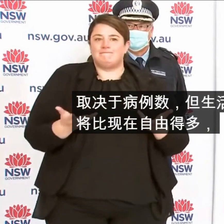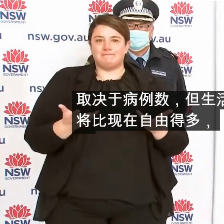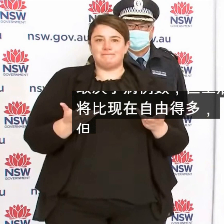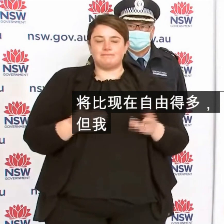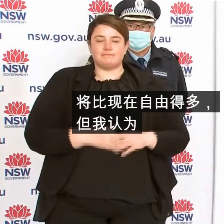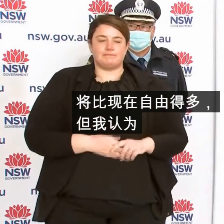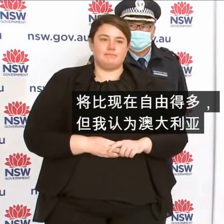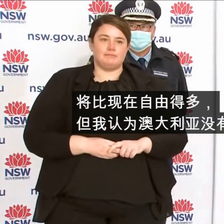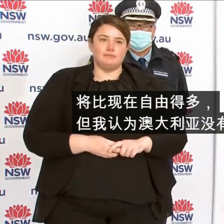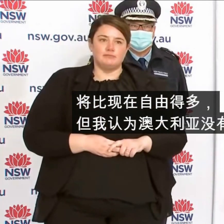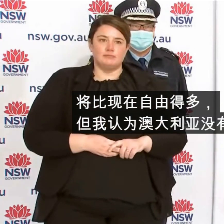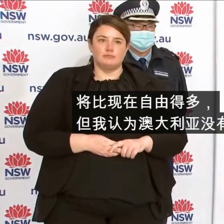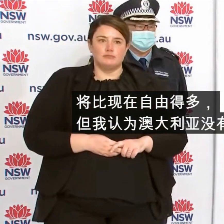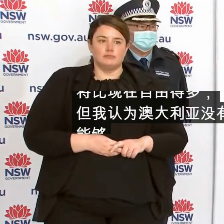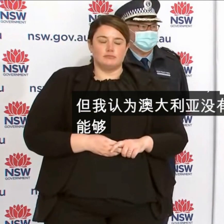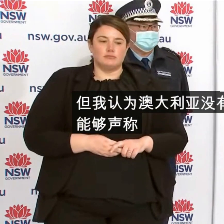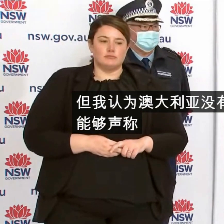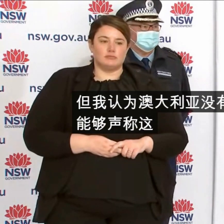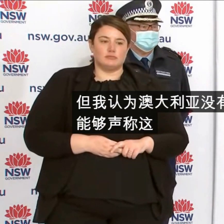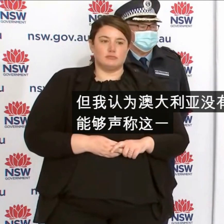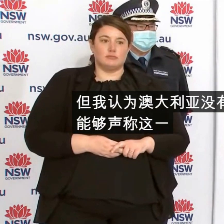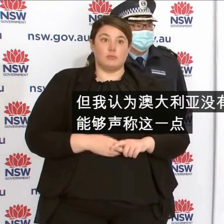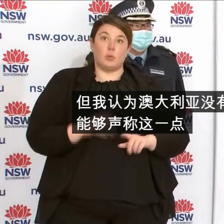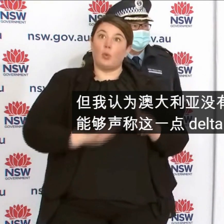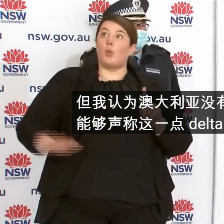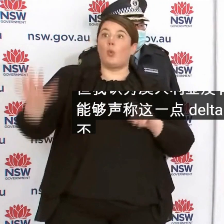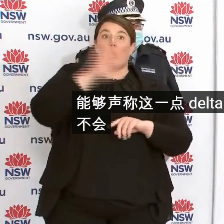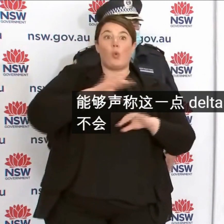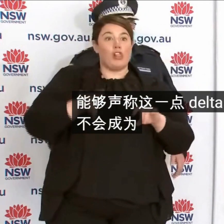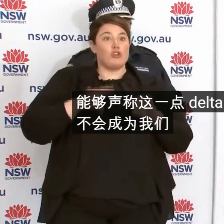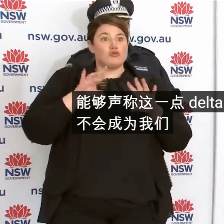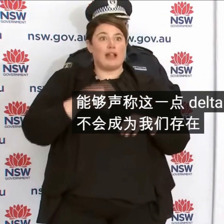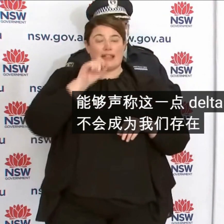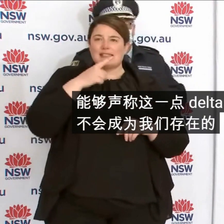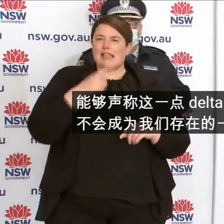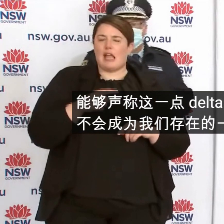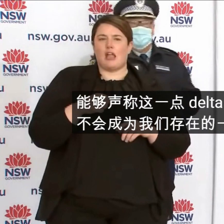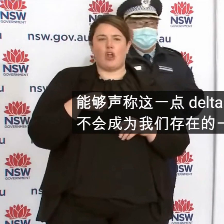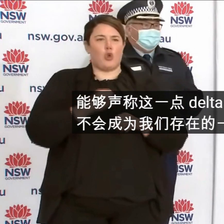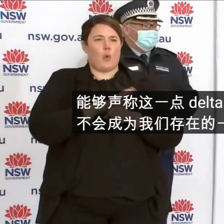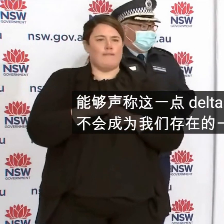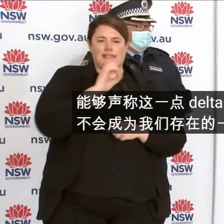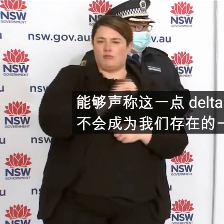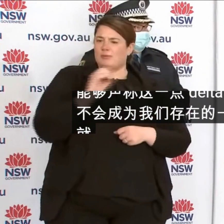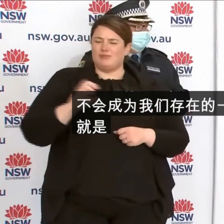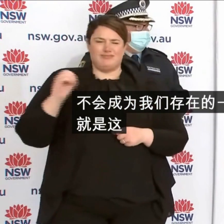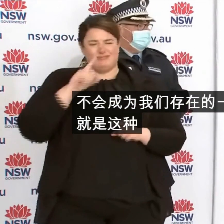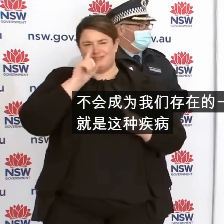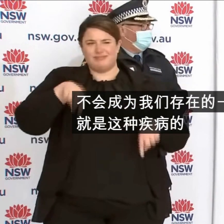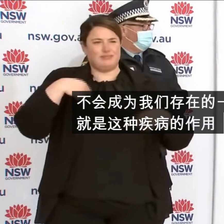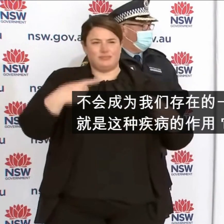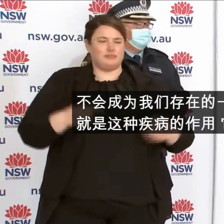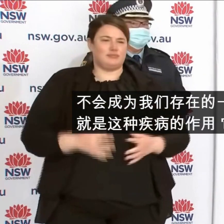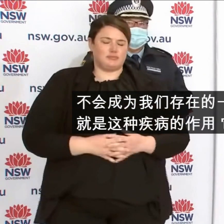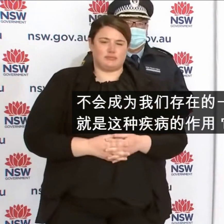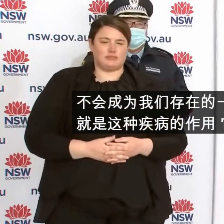now. But I don't think anywhere in Australia will be able to claim that Delta won't be part of our existence, because that's what the